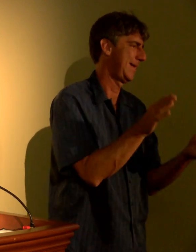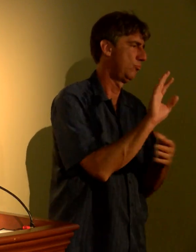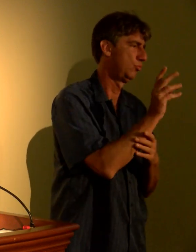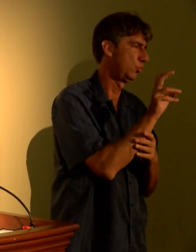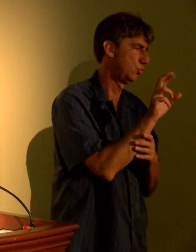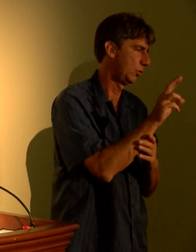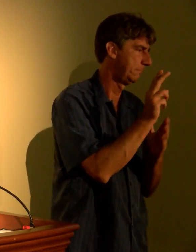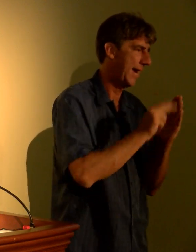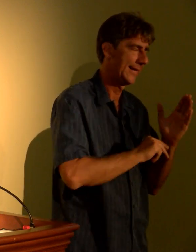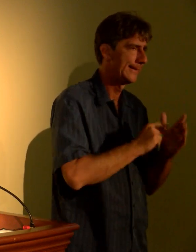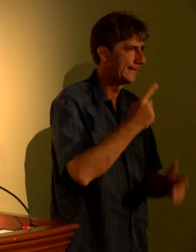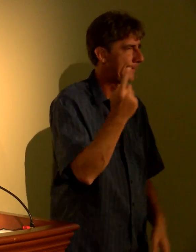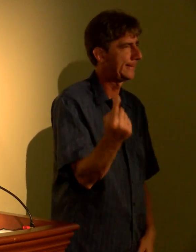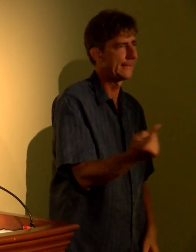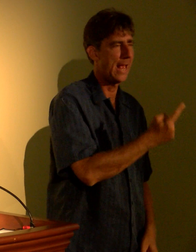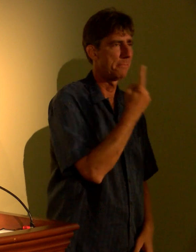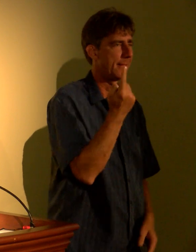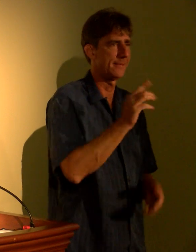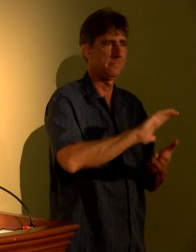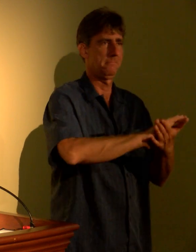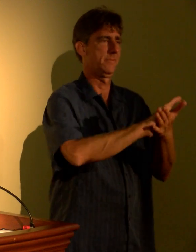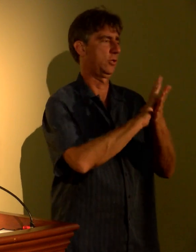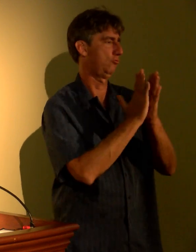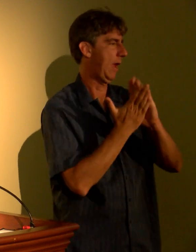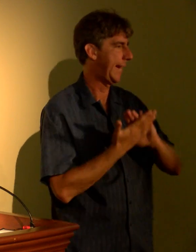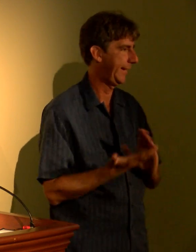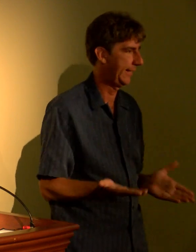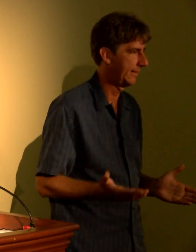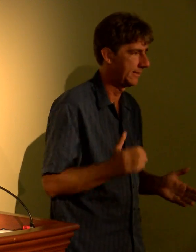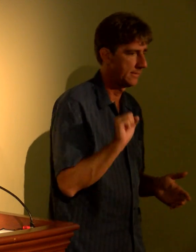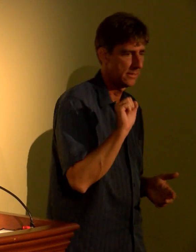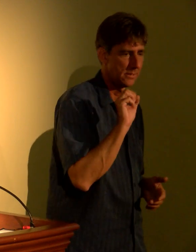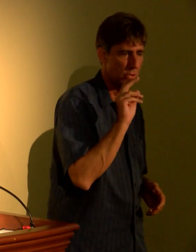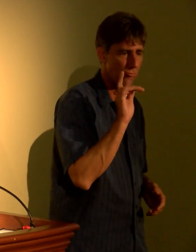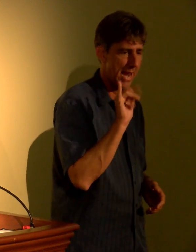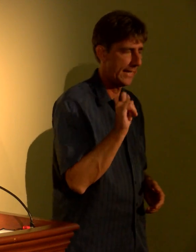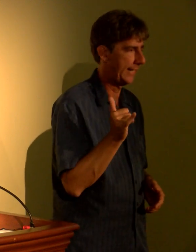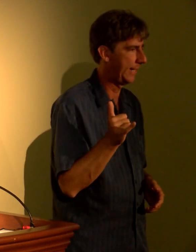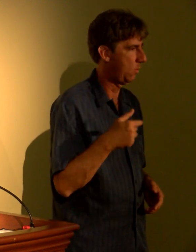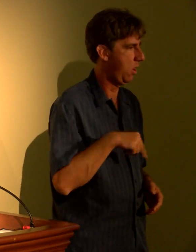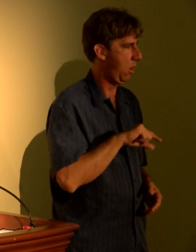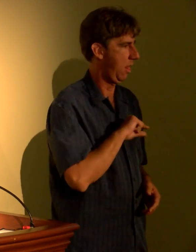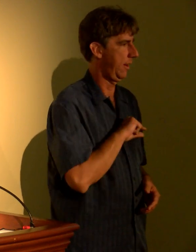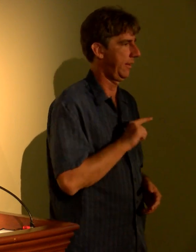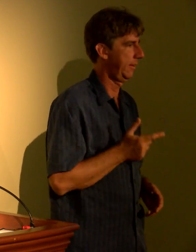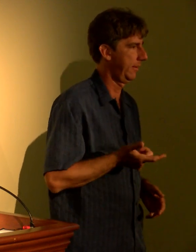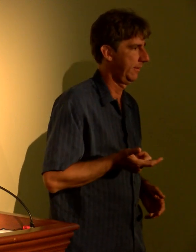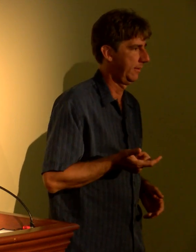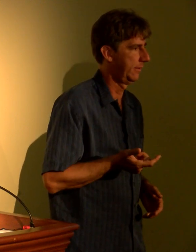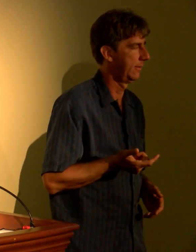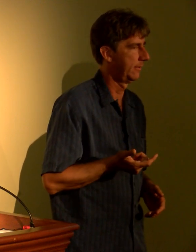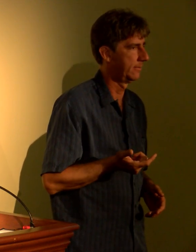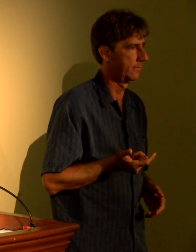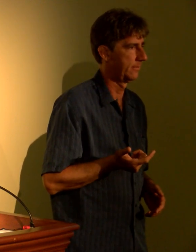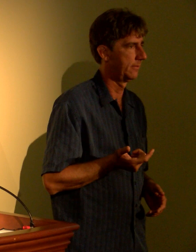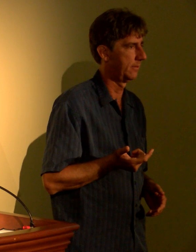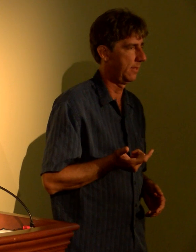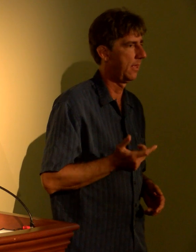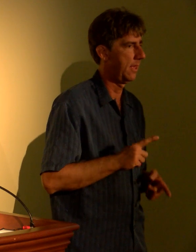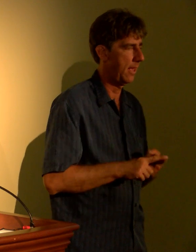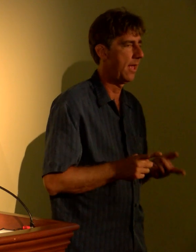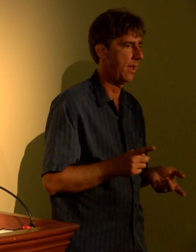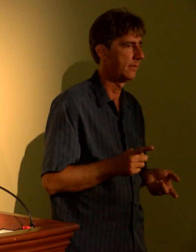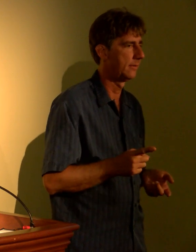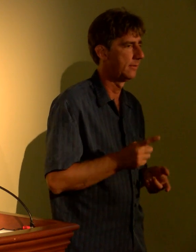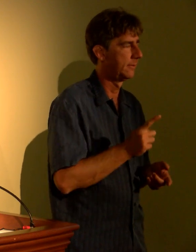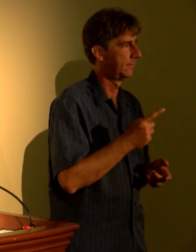something about them, there's a serenity. There's an ethereal quality, and I think also a palpable sense